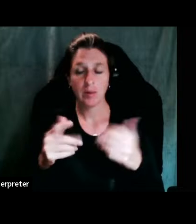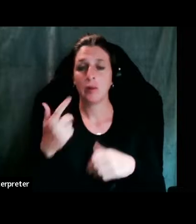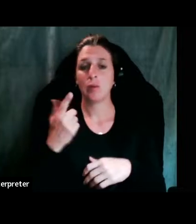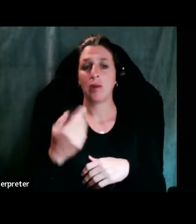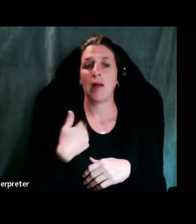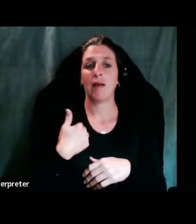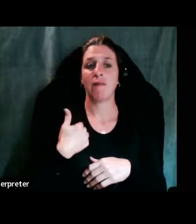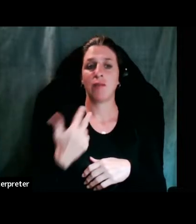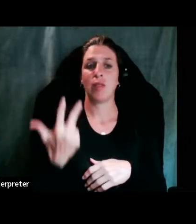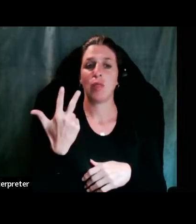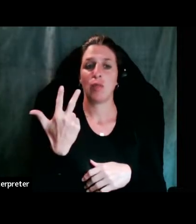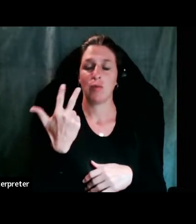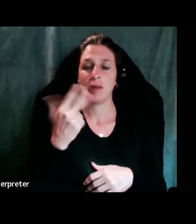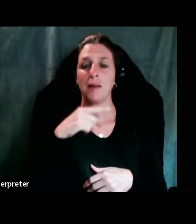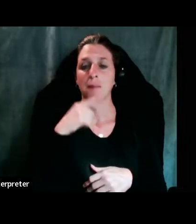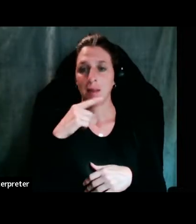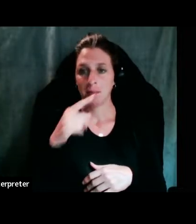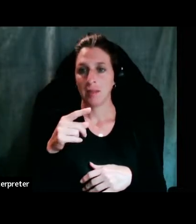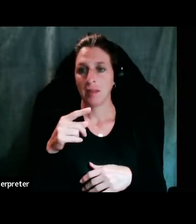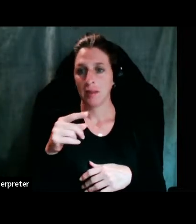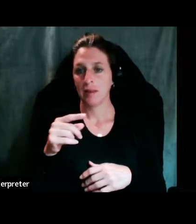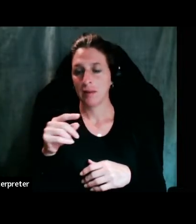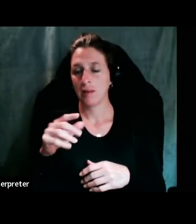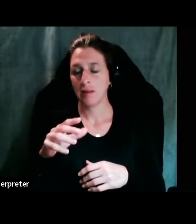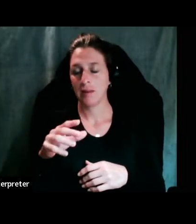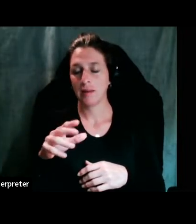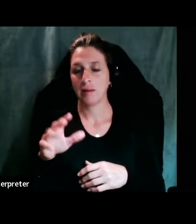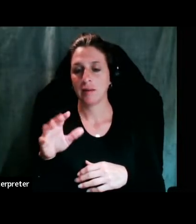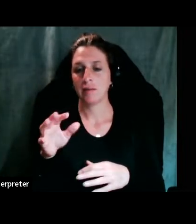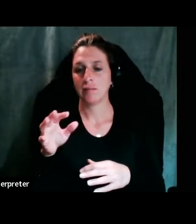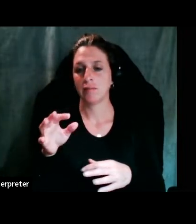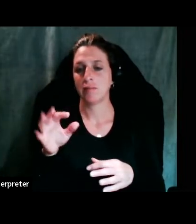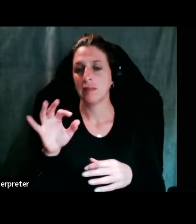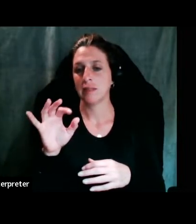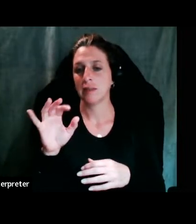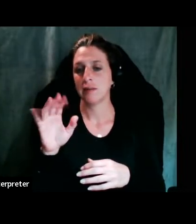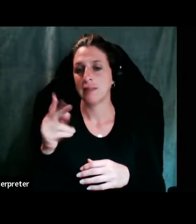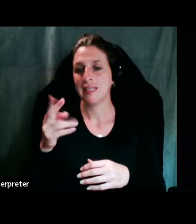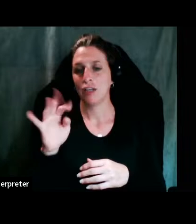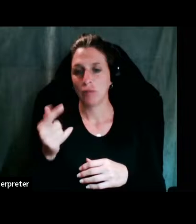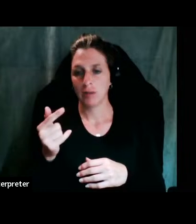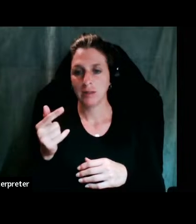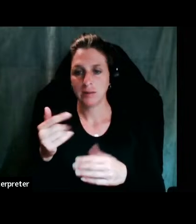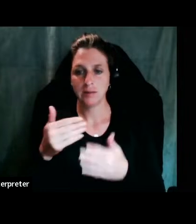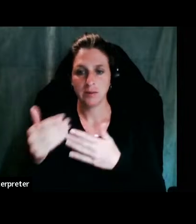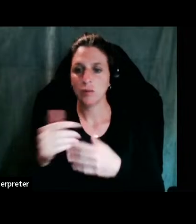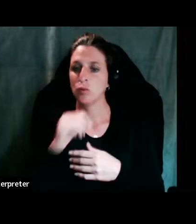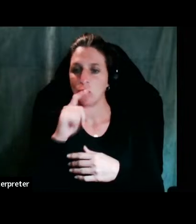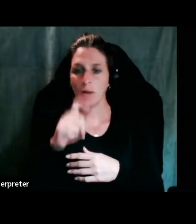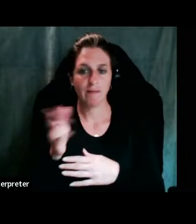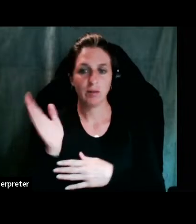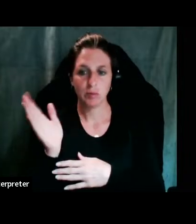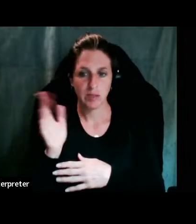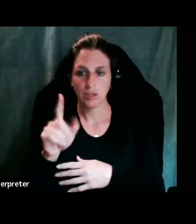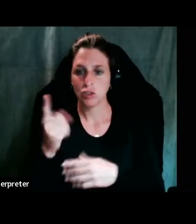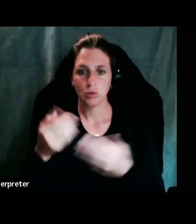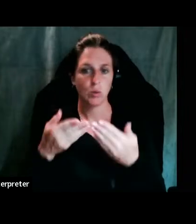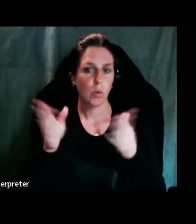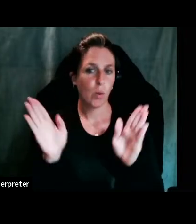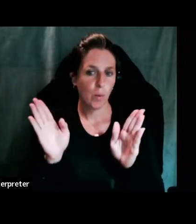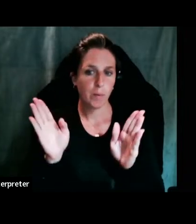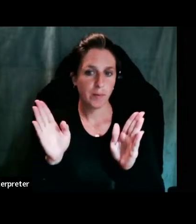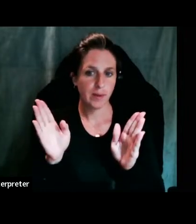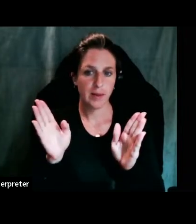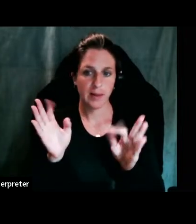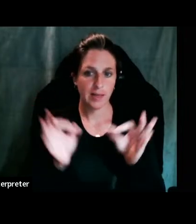public hearings coming up for the rest of this. Let's just do it. We don't have to present. It's just open hearing, right? Yeah. Well, let's just do it.